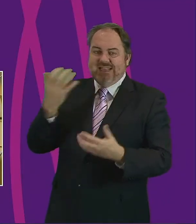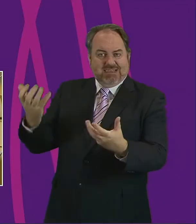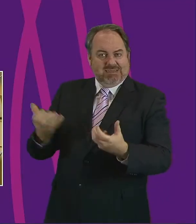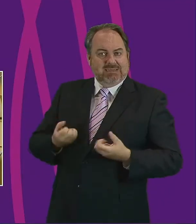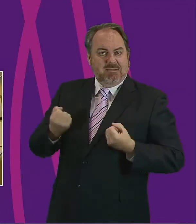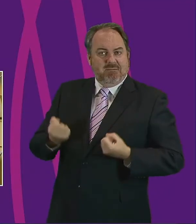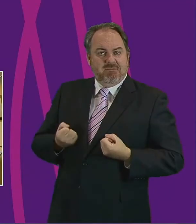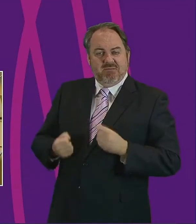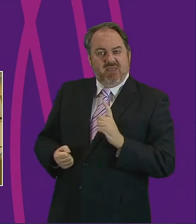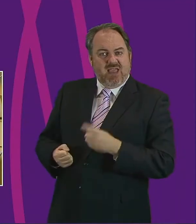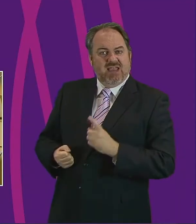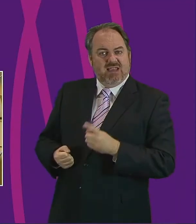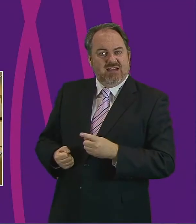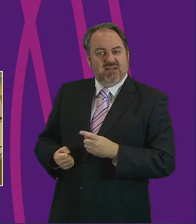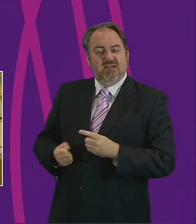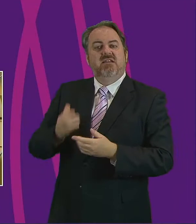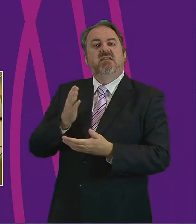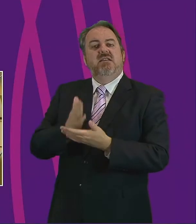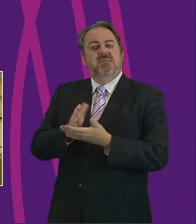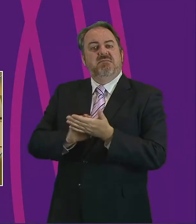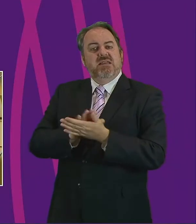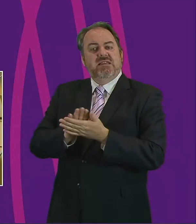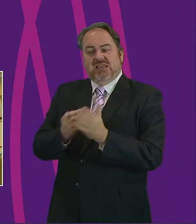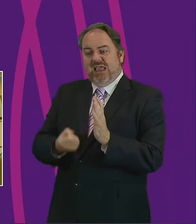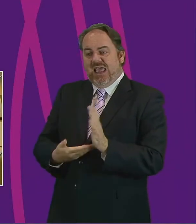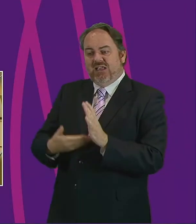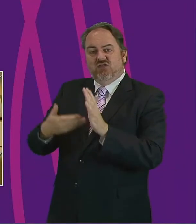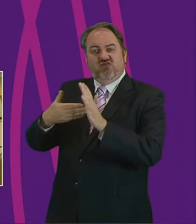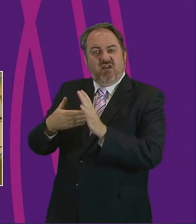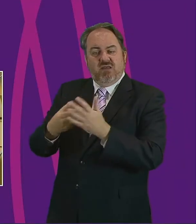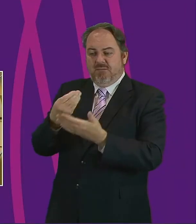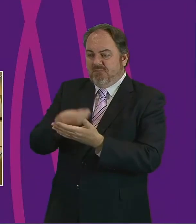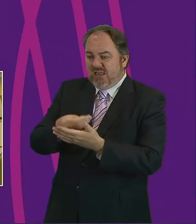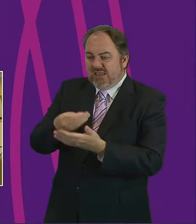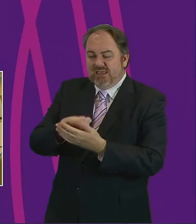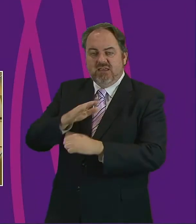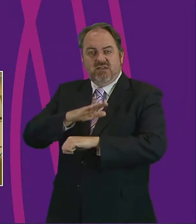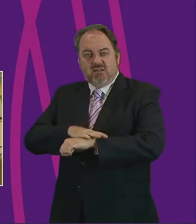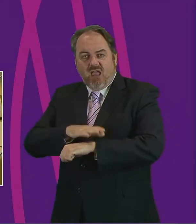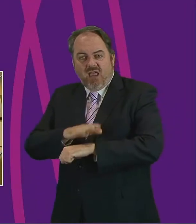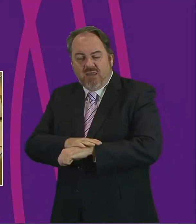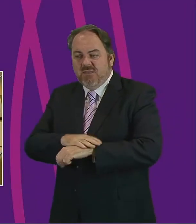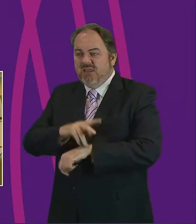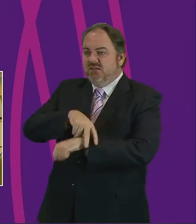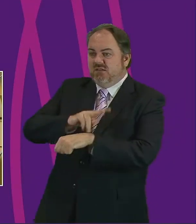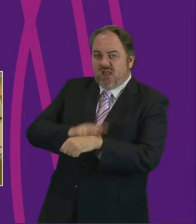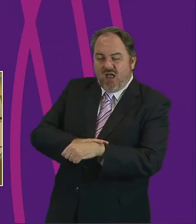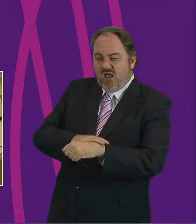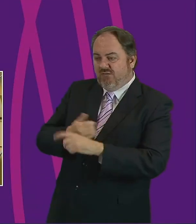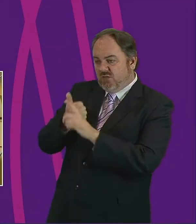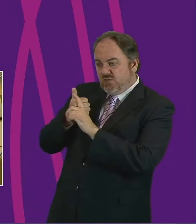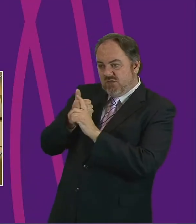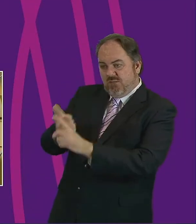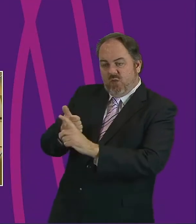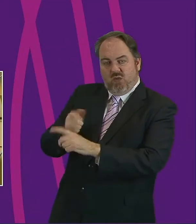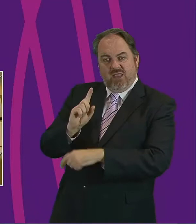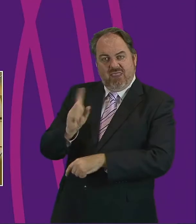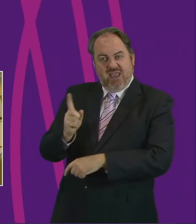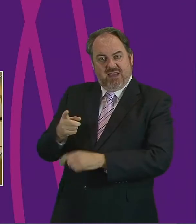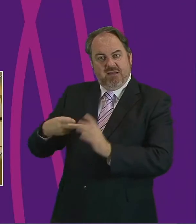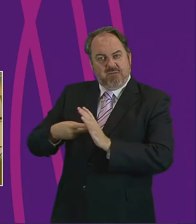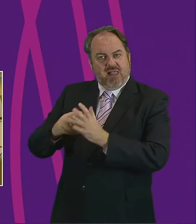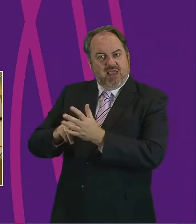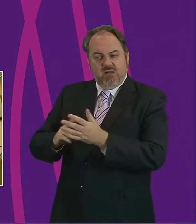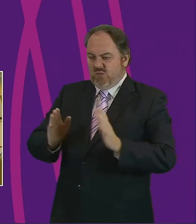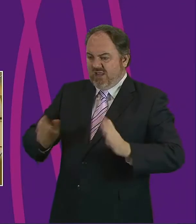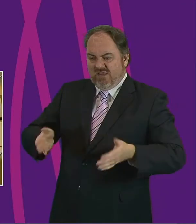the commitments that if that involves additional resources to maximise school time, the government will step in to do that, although we expect, as I would